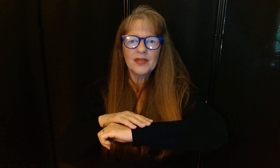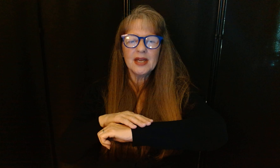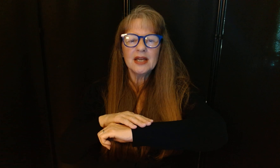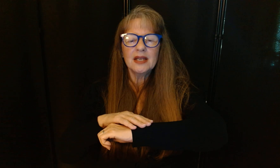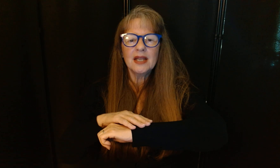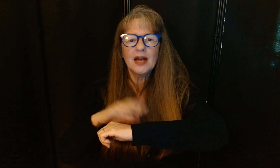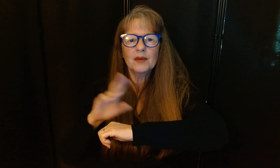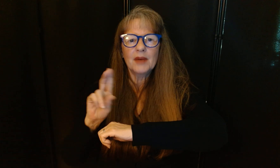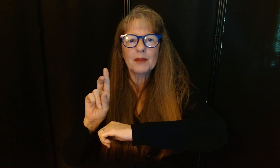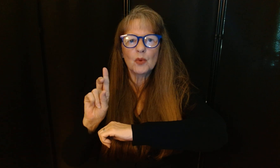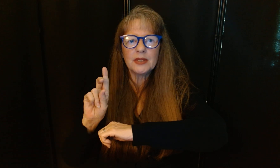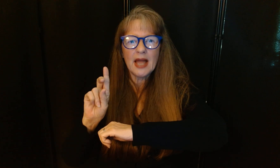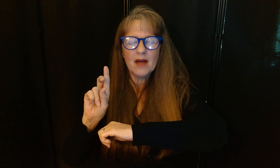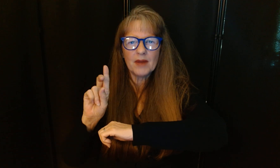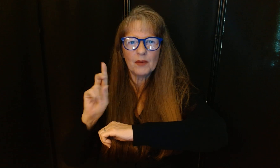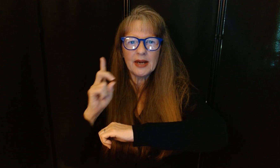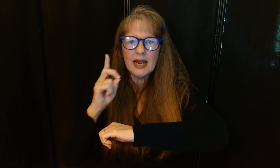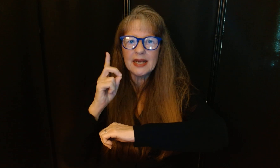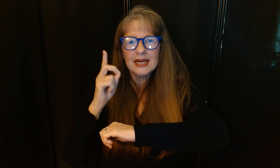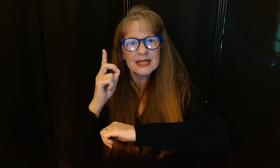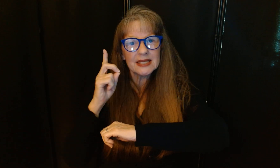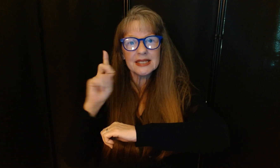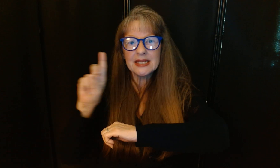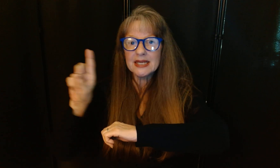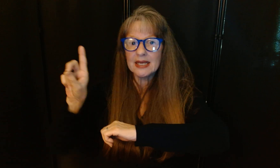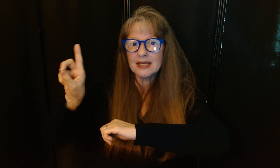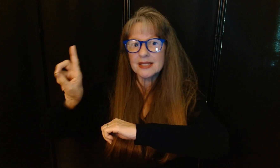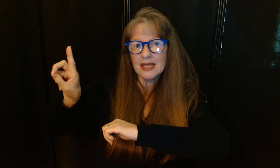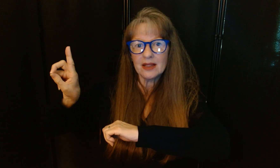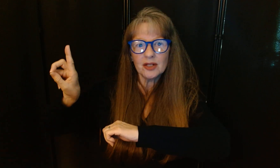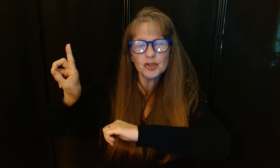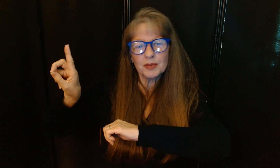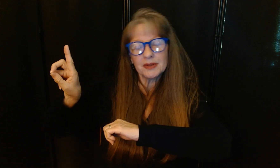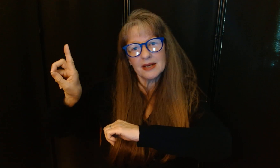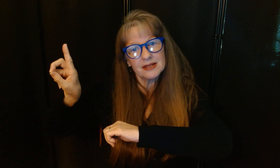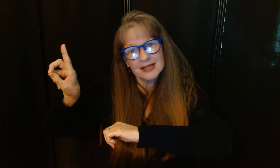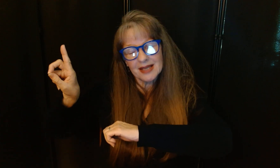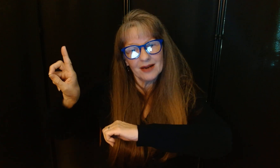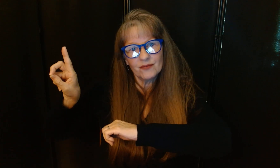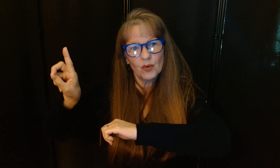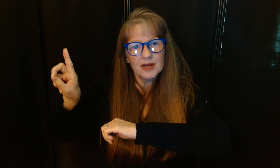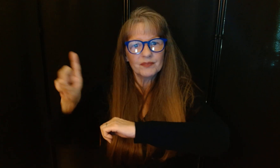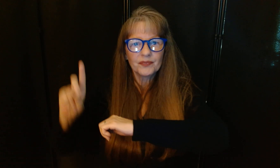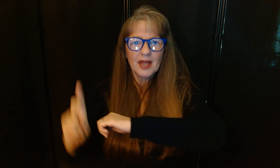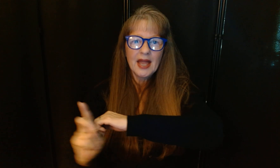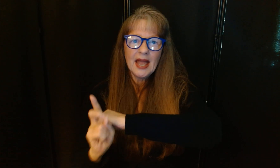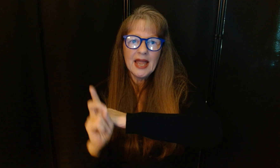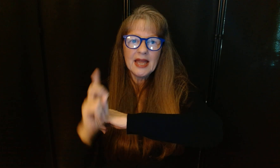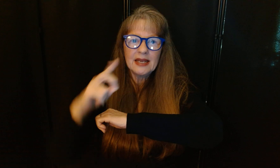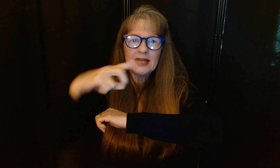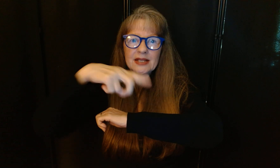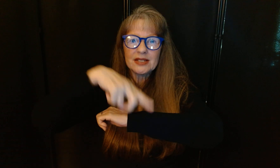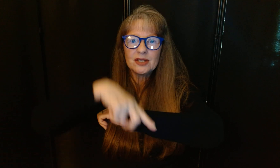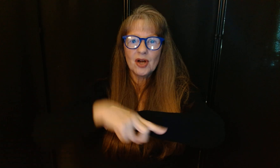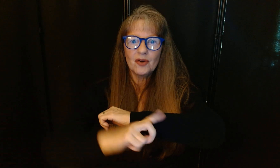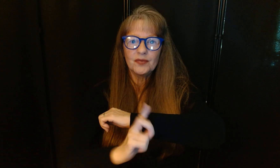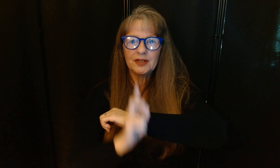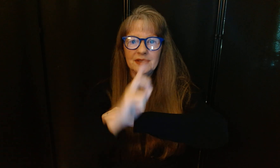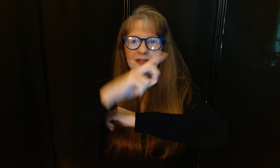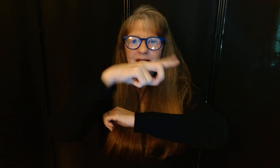then I'm going to have my right hand. It isn't a D, that is English, but that is the sign for it. And it's dolphin, because it's